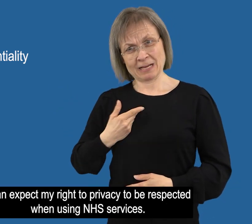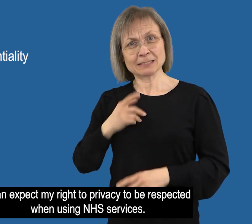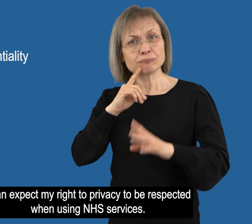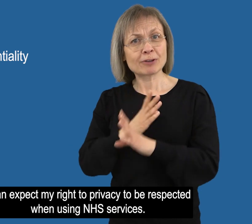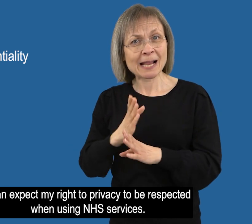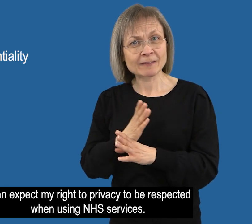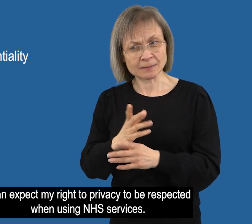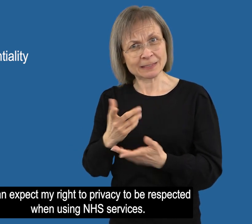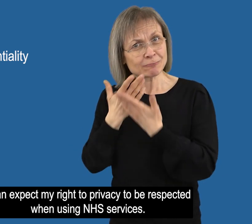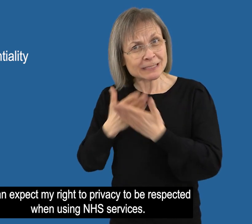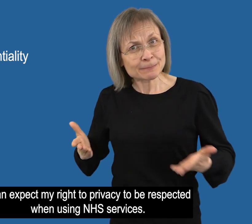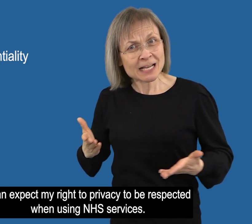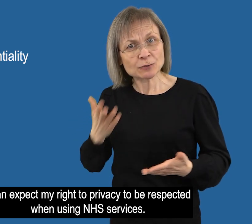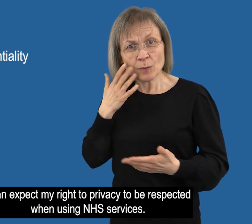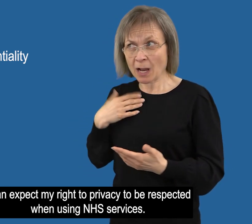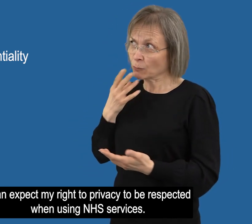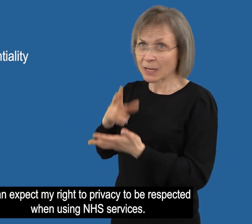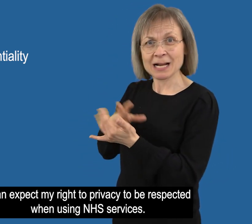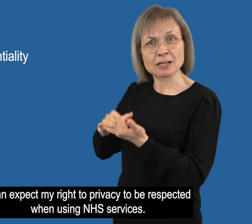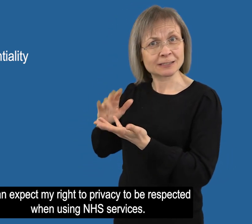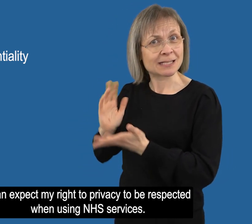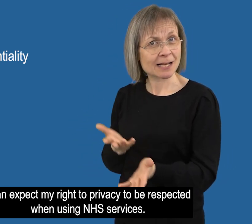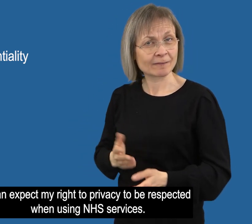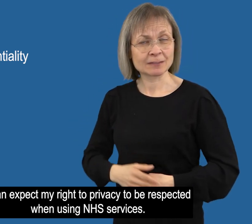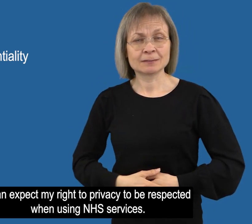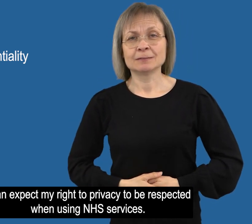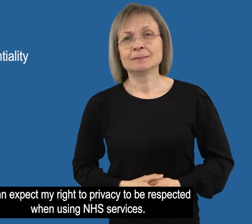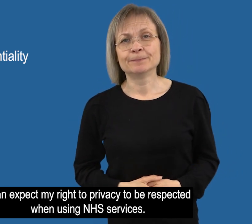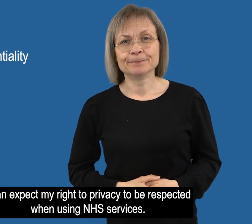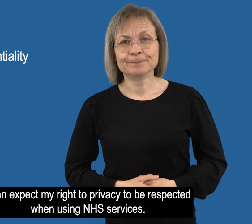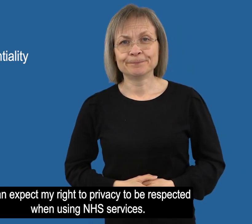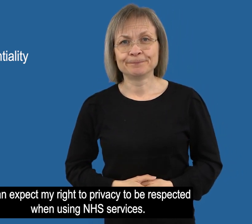I can expect my right to privacy to be respected when using NHS services.